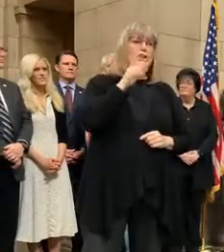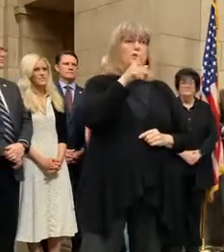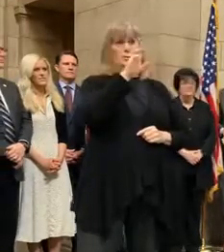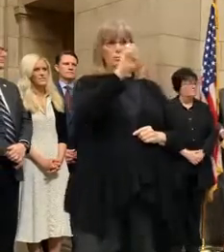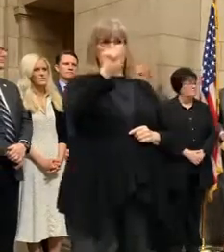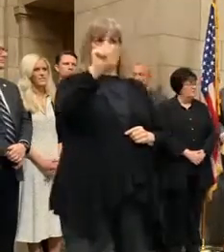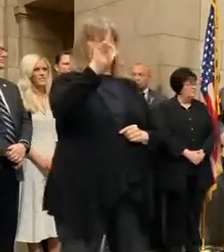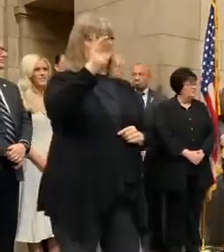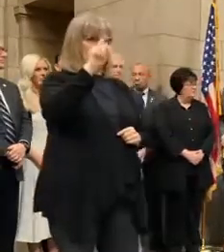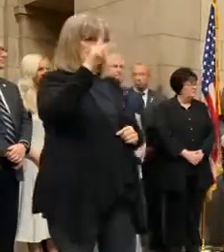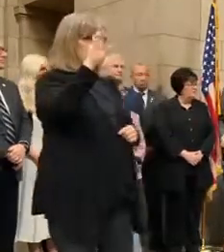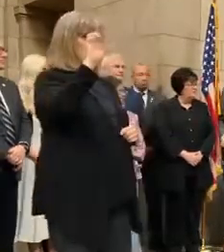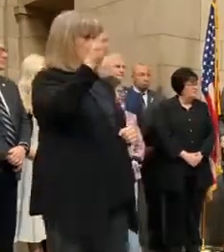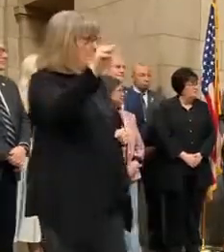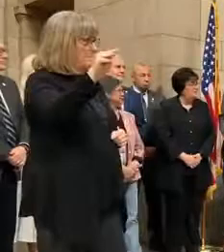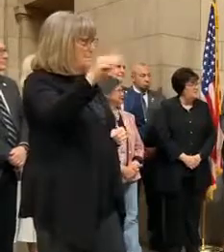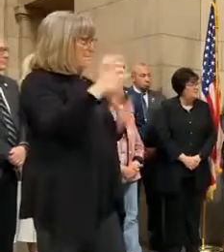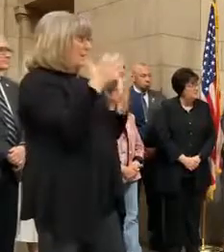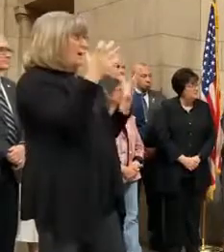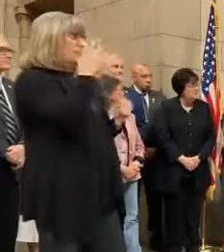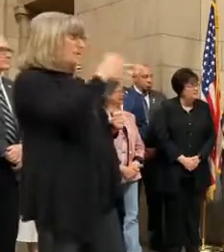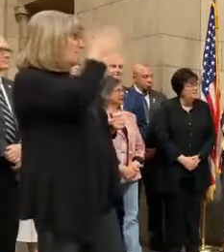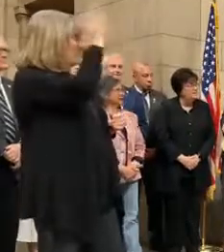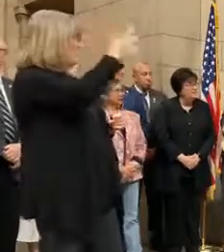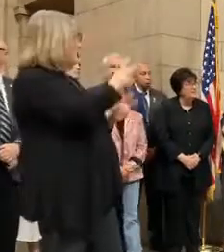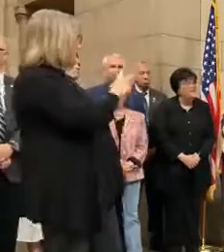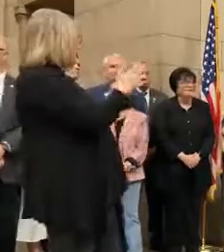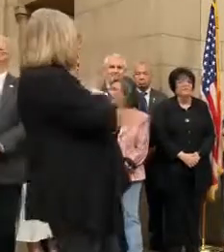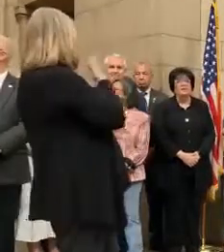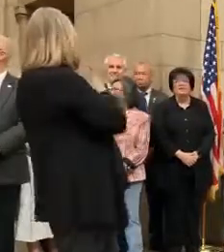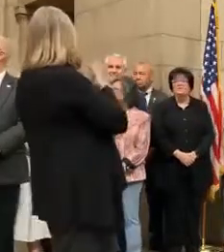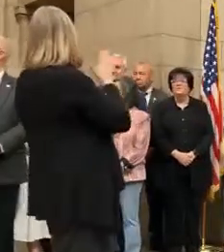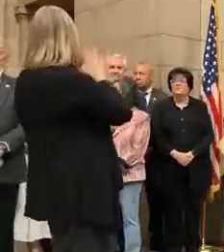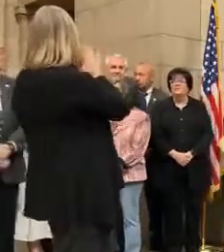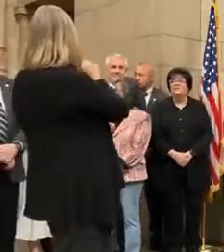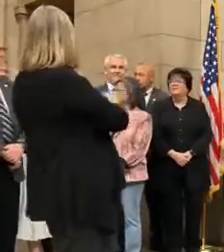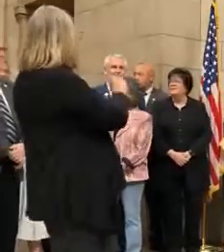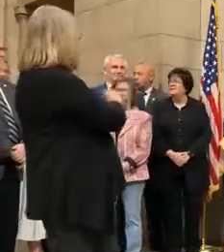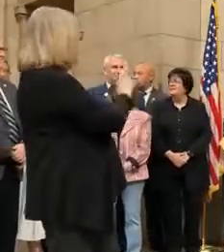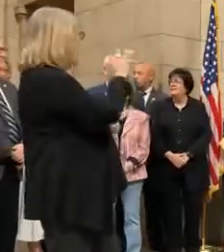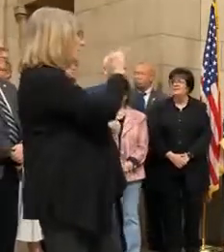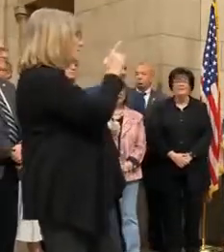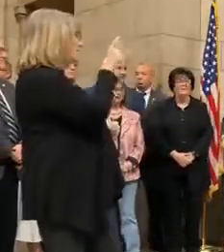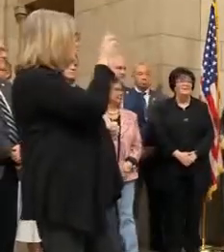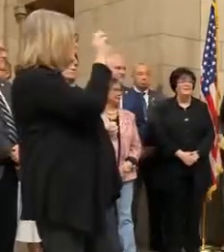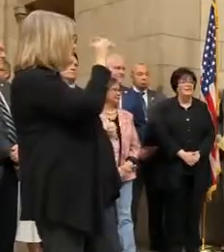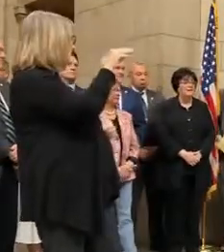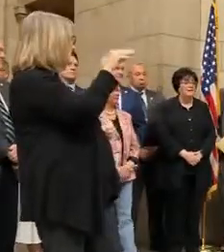up here? I'm sure there's going to be a lot of grandmas and grandpas who are very happy about your efforts. Senator Lindstrom?